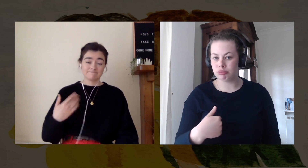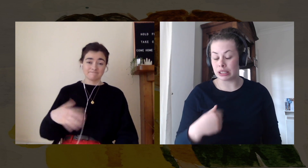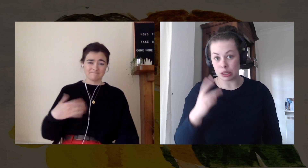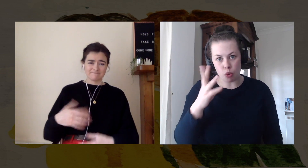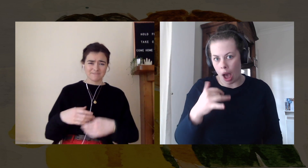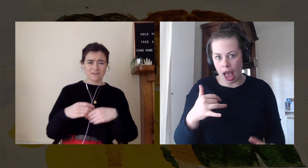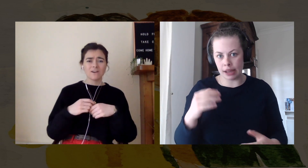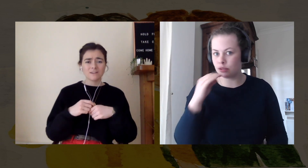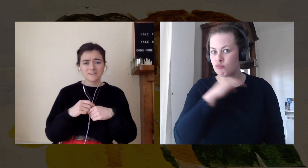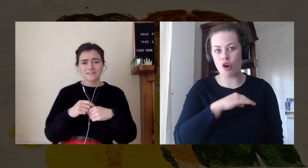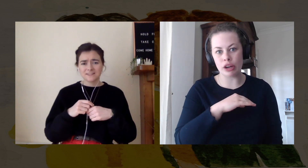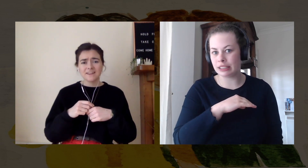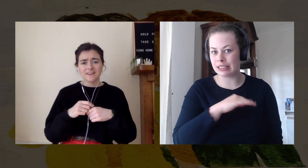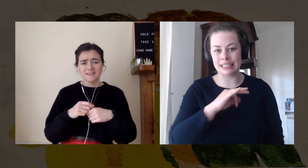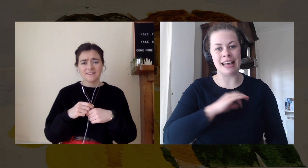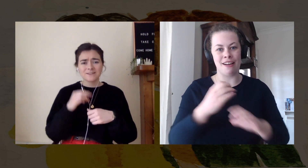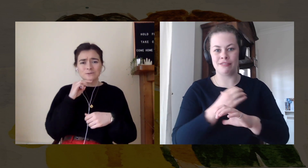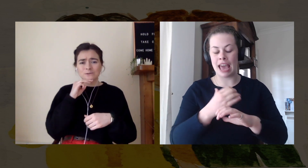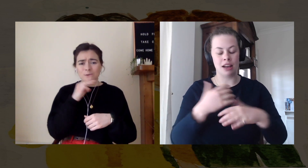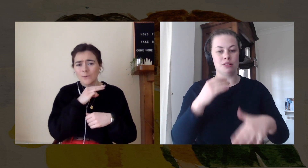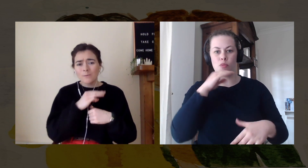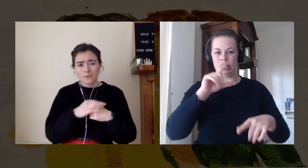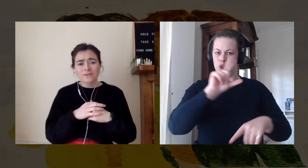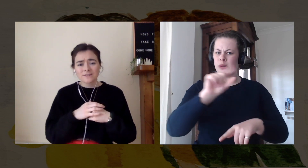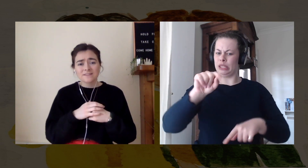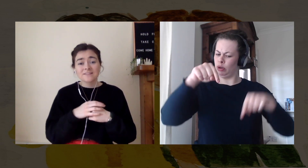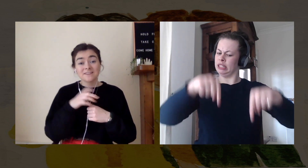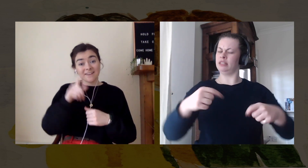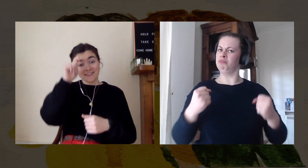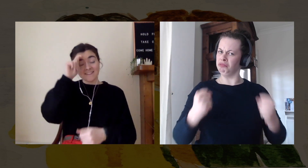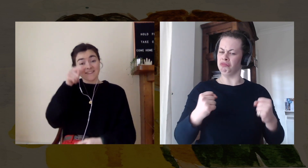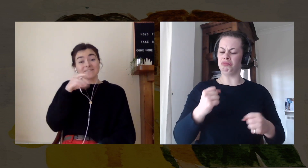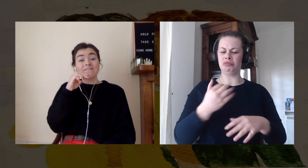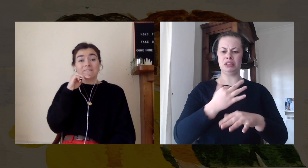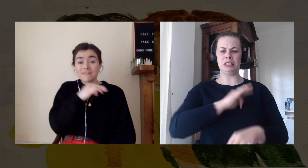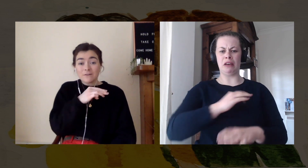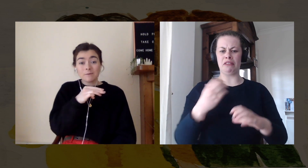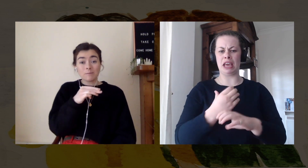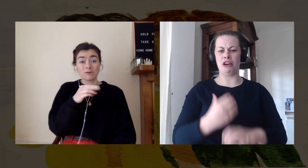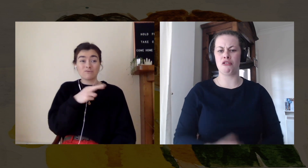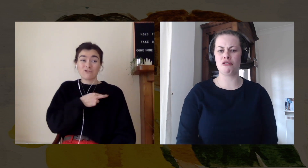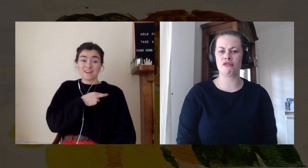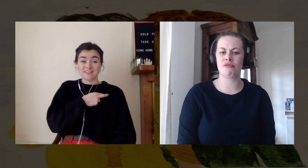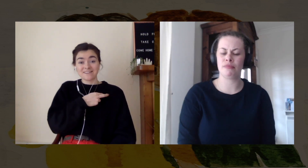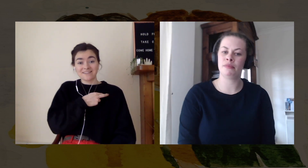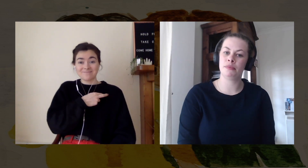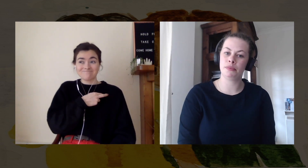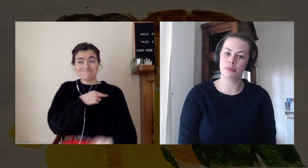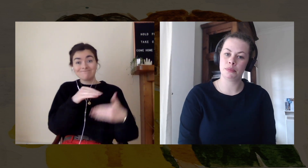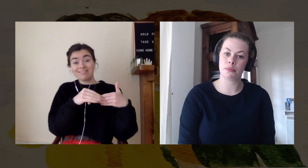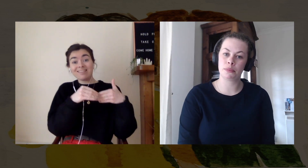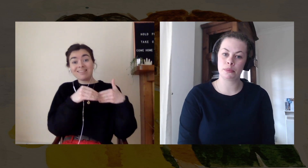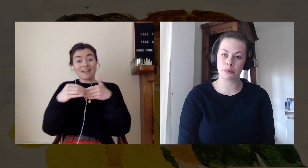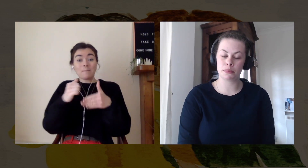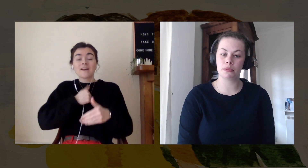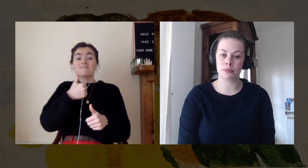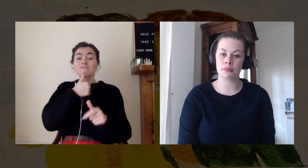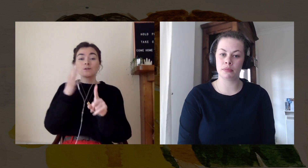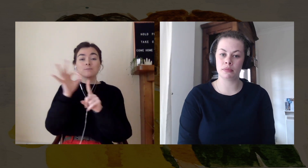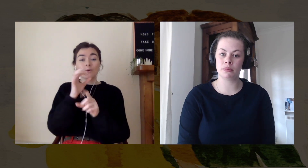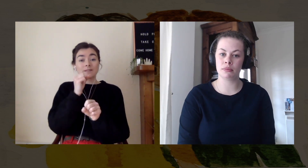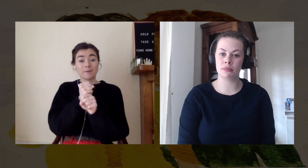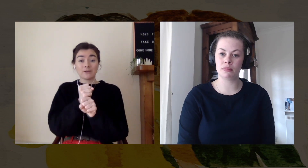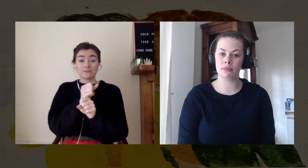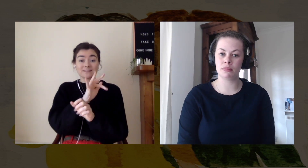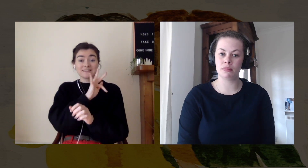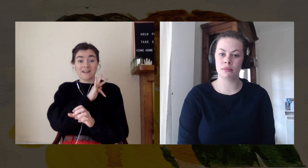year, is for self-care. I think that's very important, and actually kind of leads on to my first point about self-care, which is the physical side of things. Yeah, absolutely.